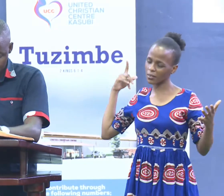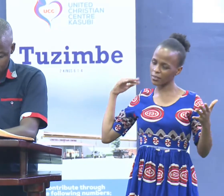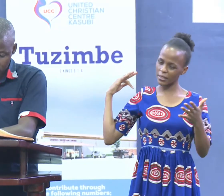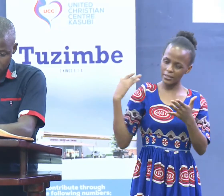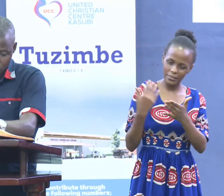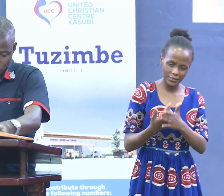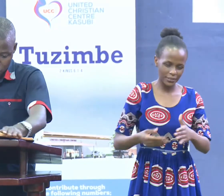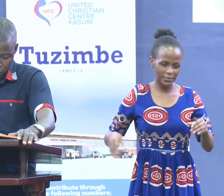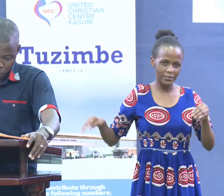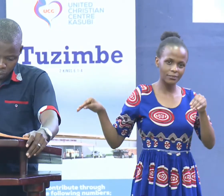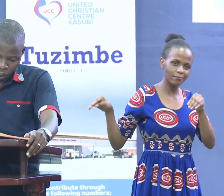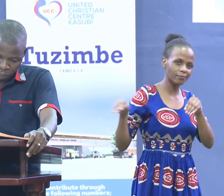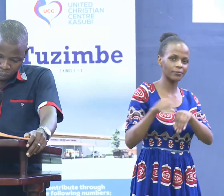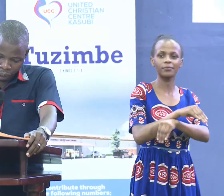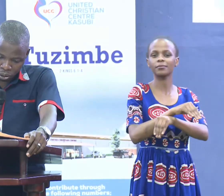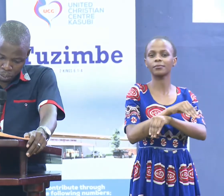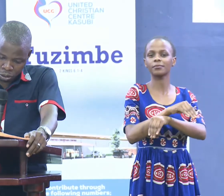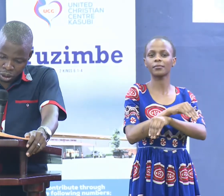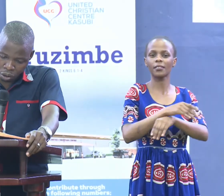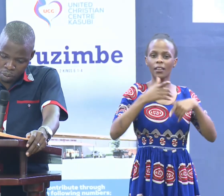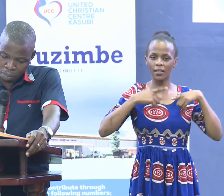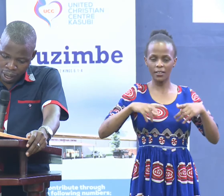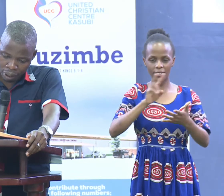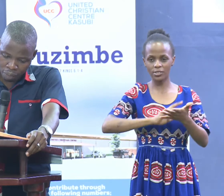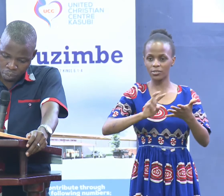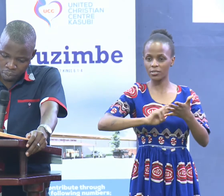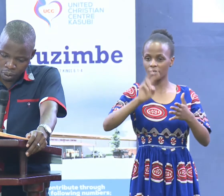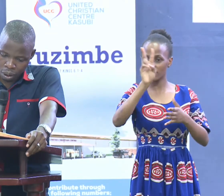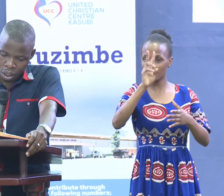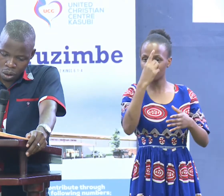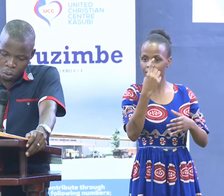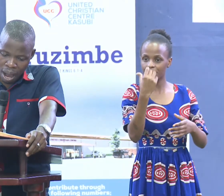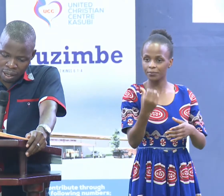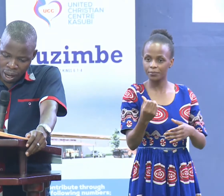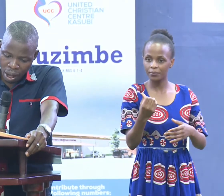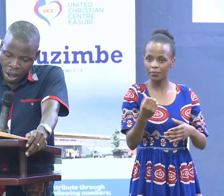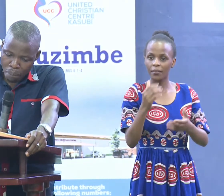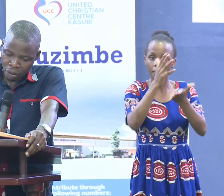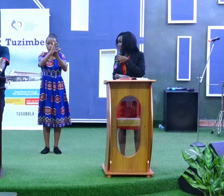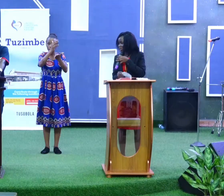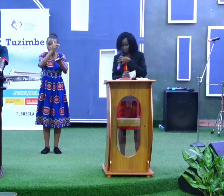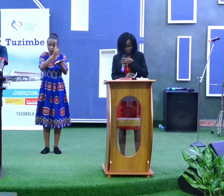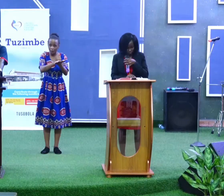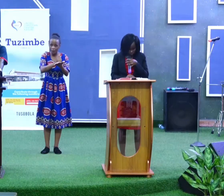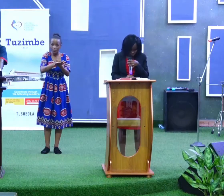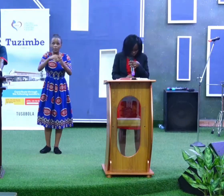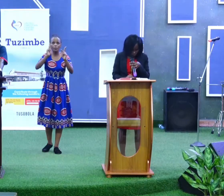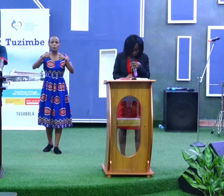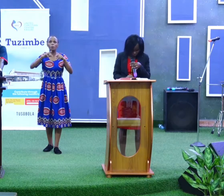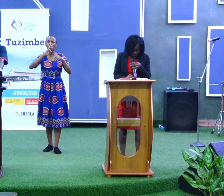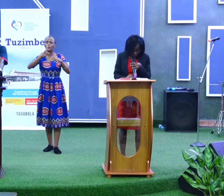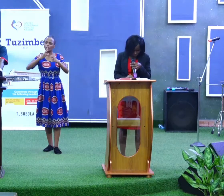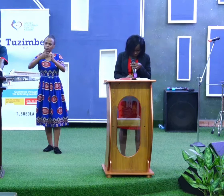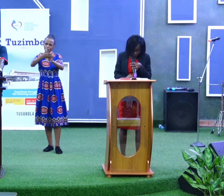the many times he has been exchanging. Katusomo lunyorwe 16. Verse 16. Kubanga baweredwa yo dala